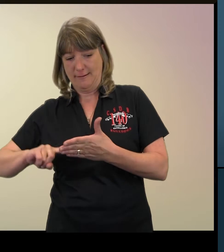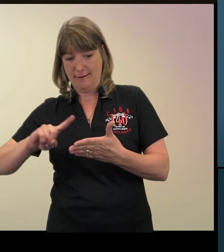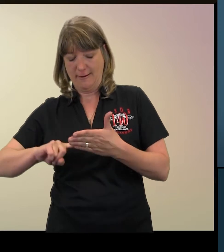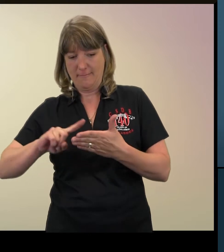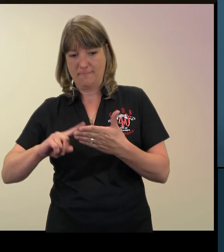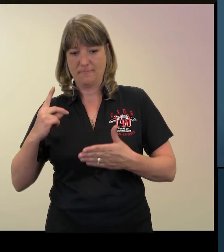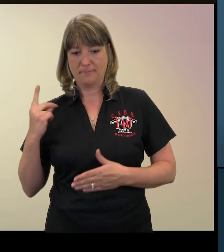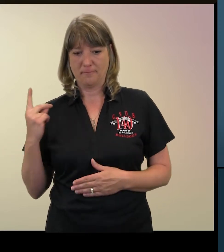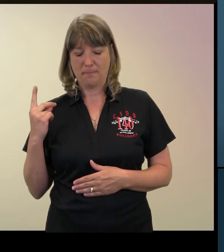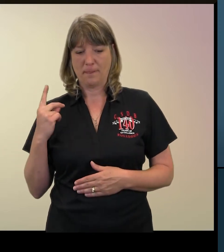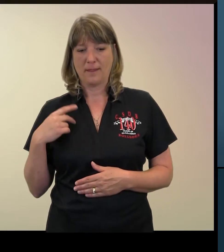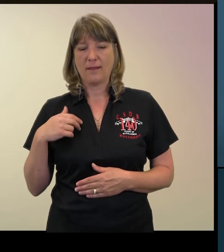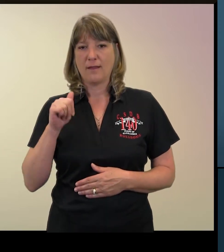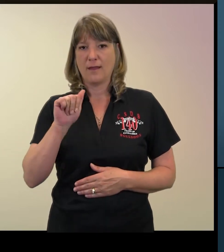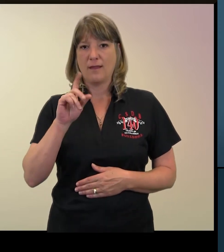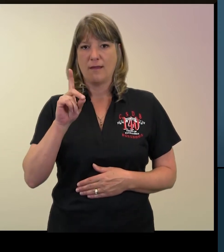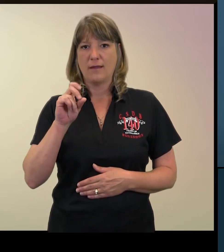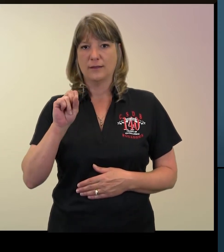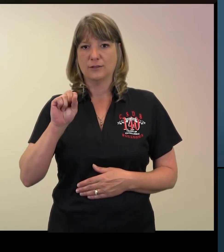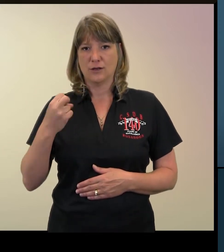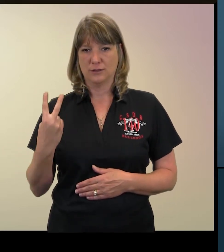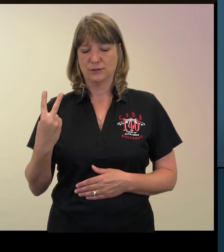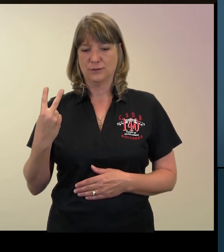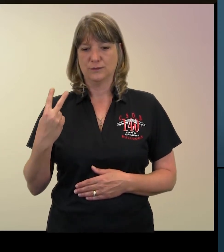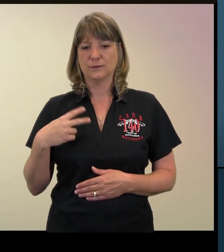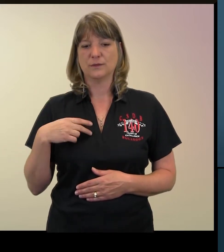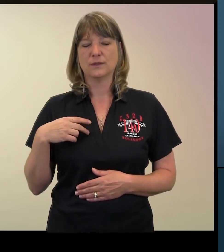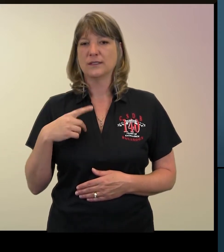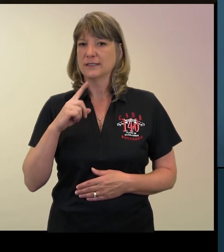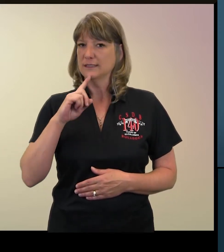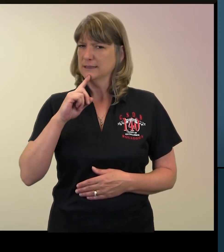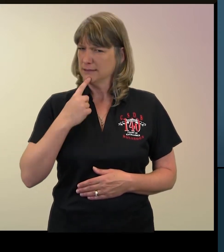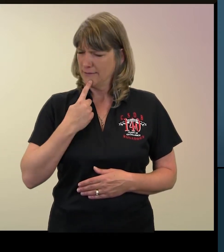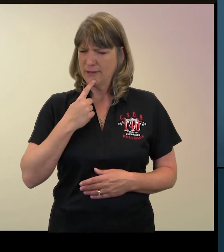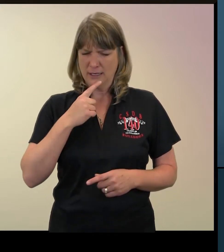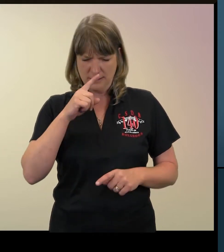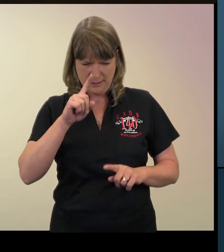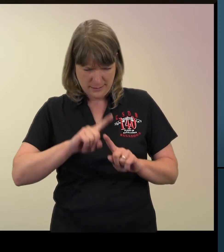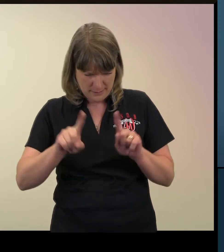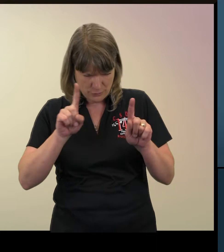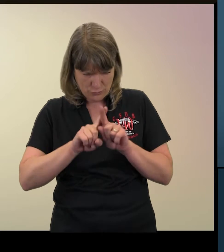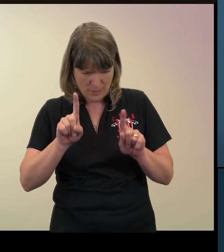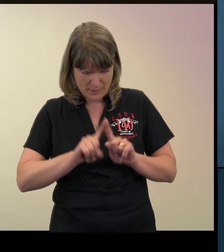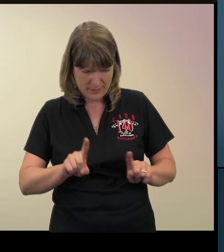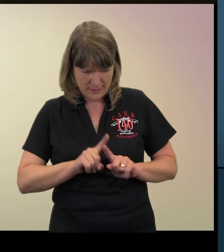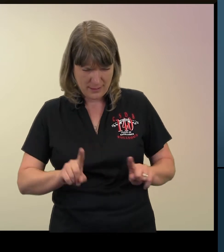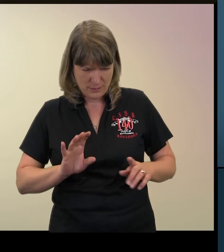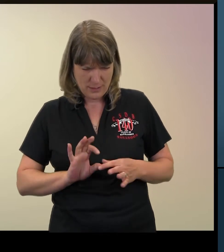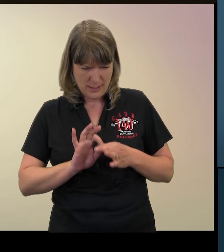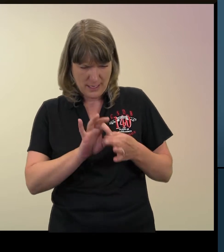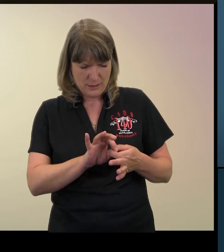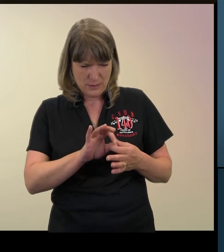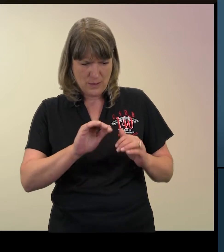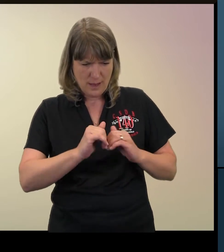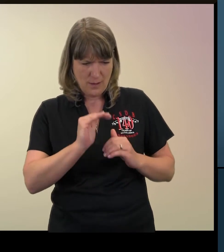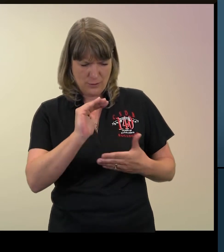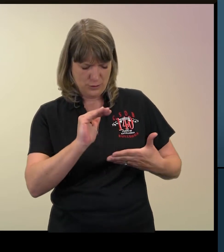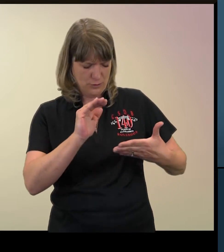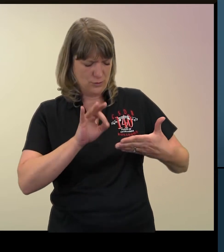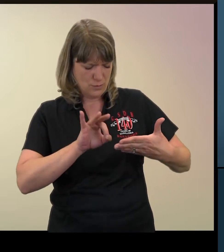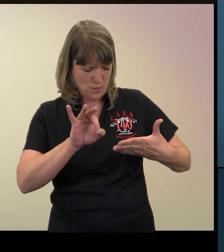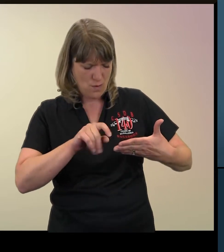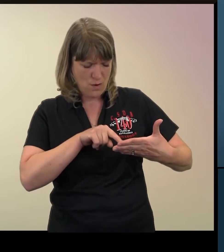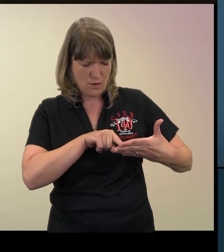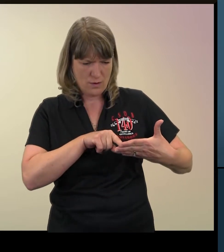study, on the ADAS-2, there were significant discrepancies between how